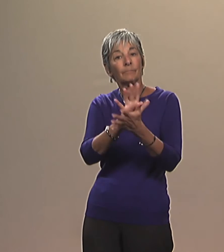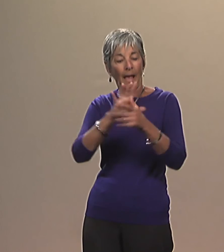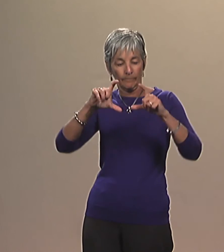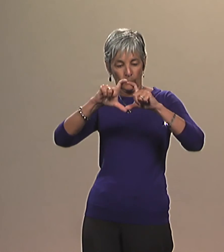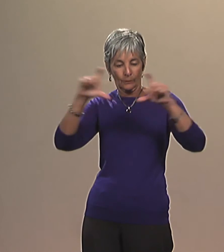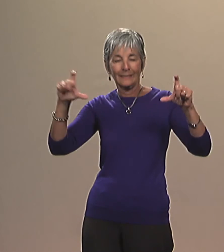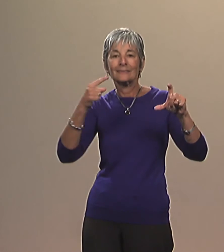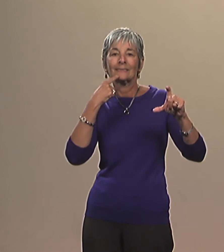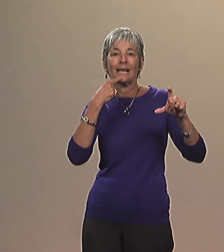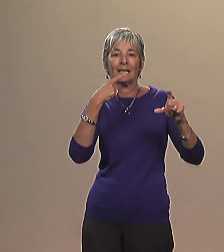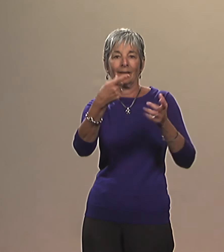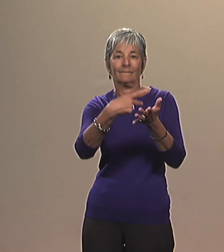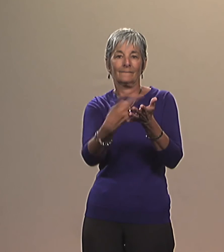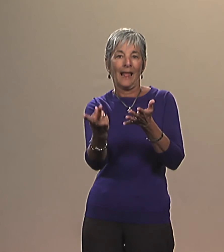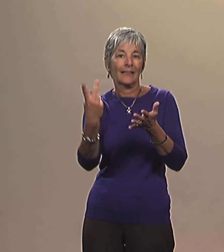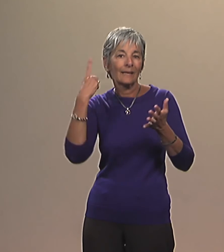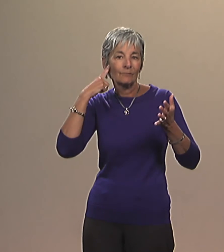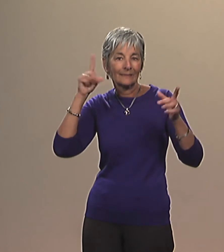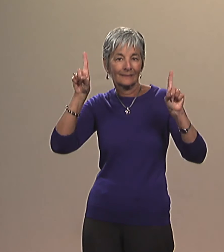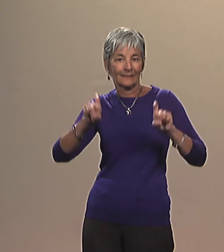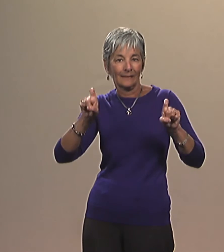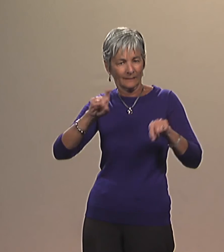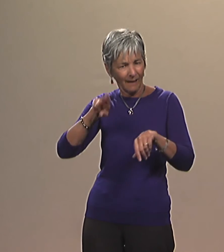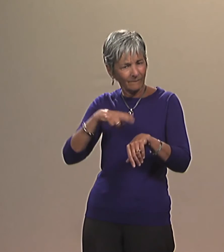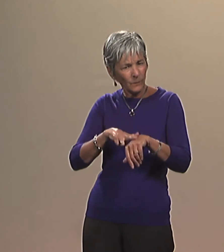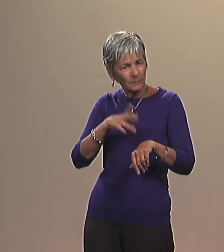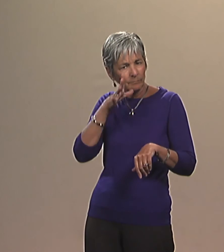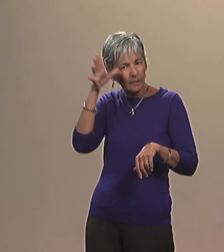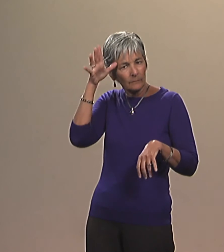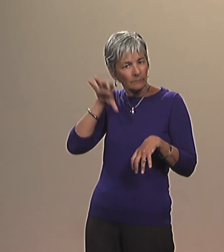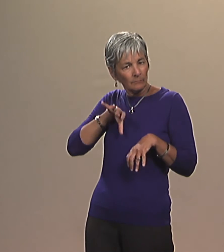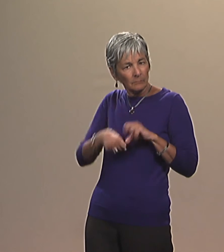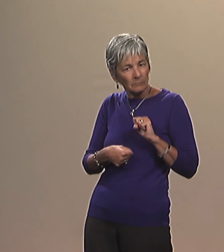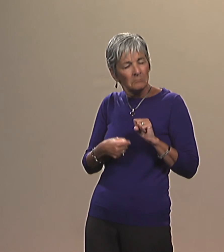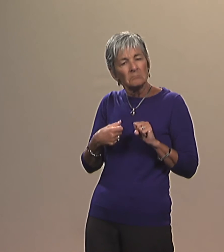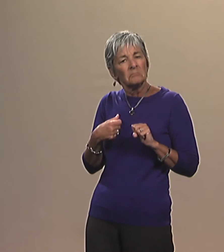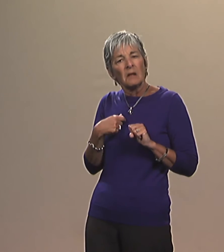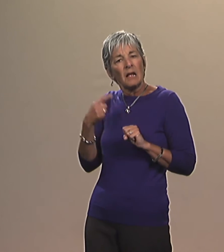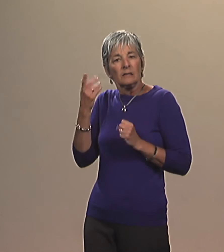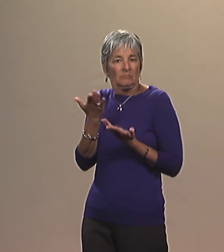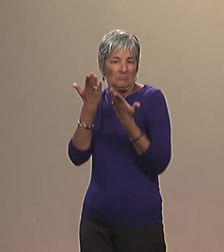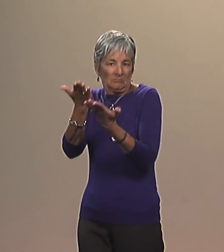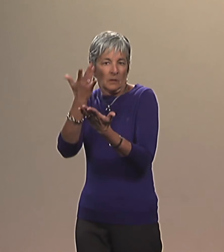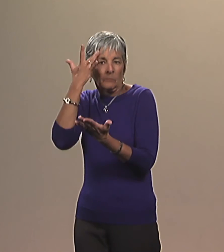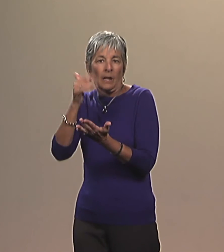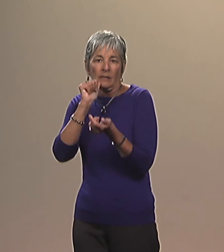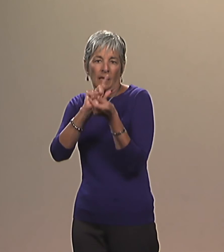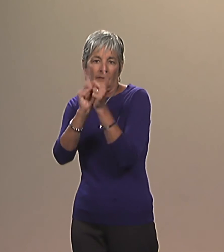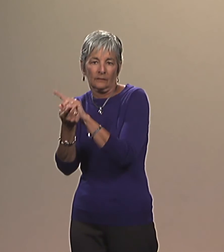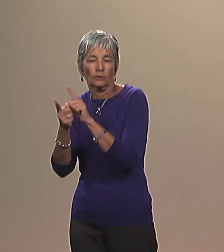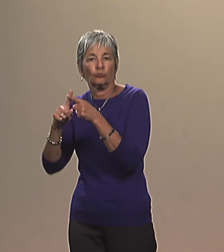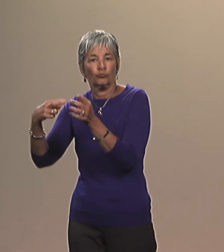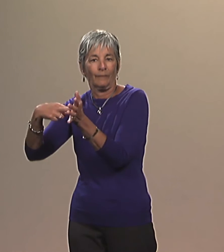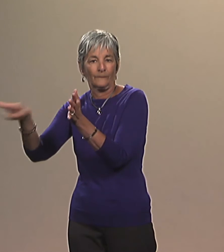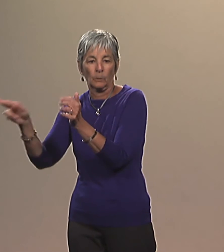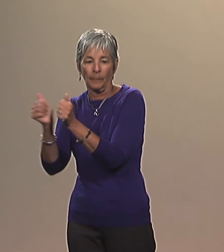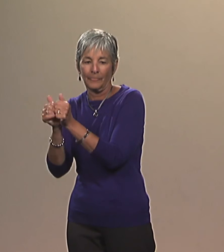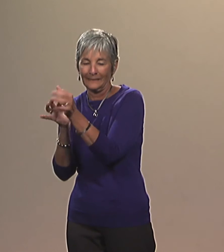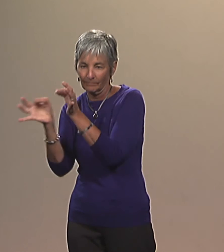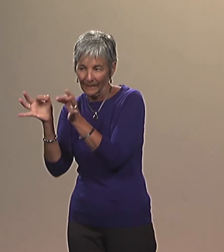parents receive a form that states the baby failed the hearing test. Well, of course the parents grieve. Why not change that to referral with explanation?